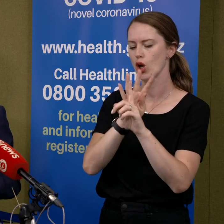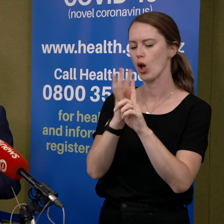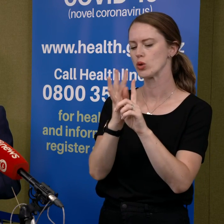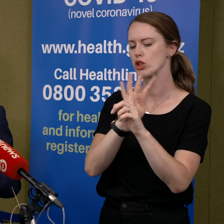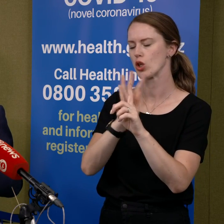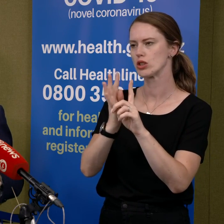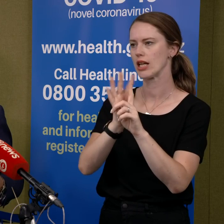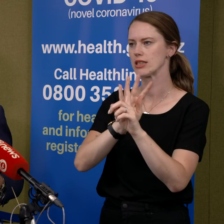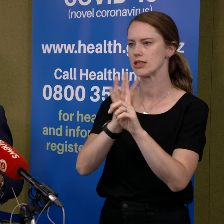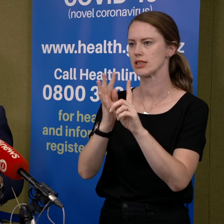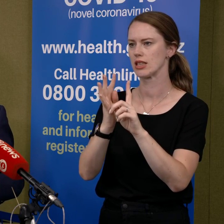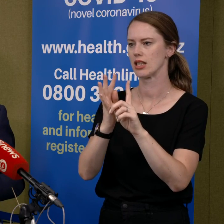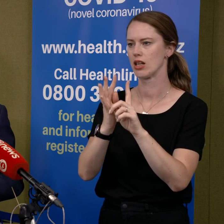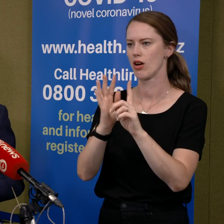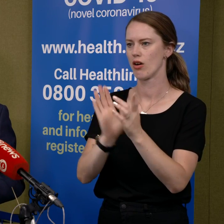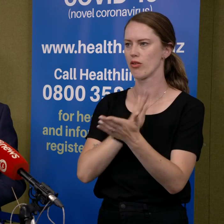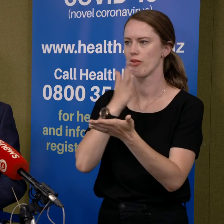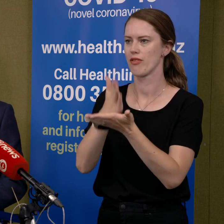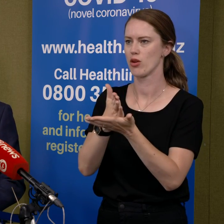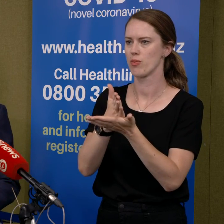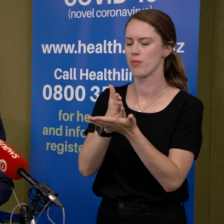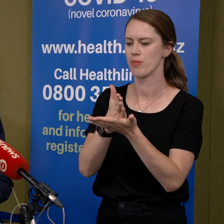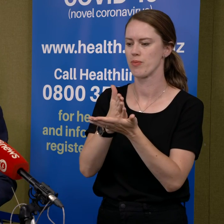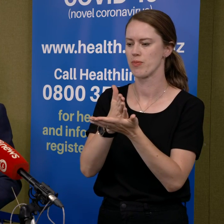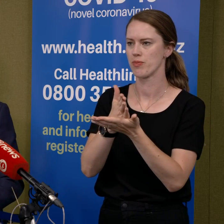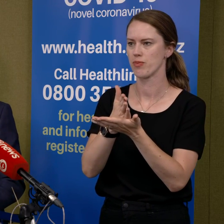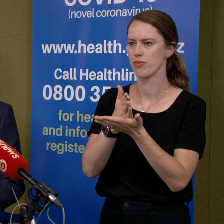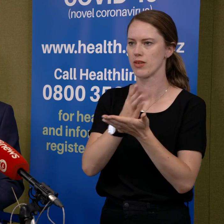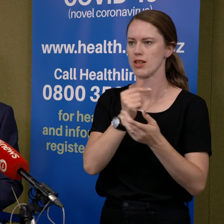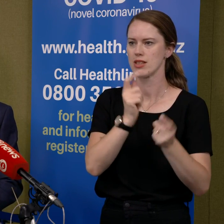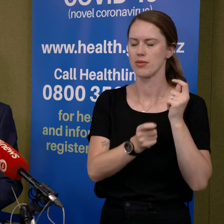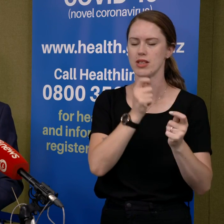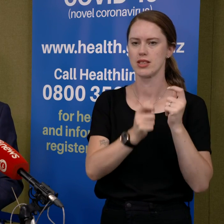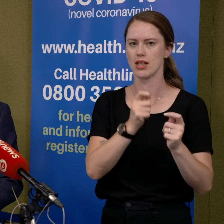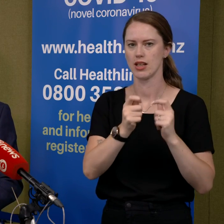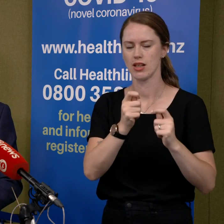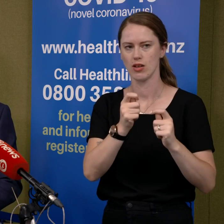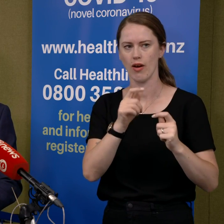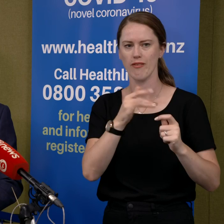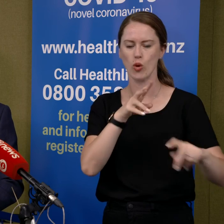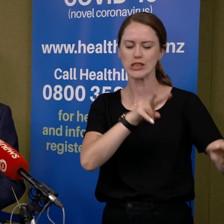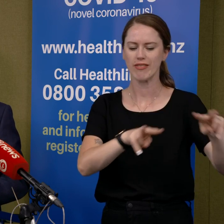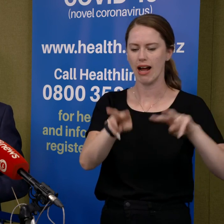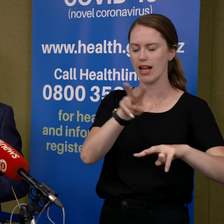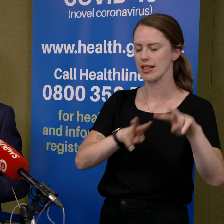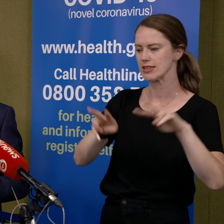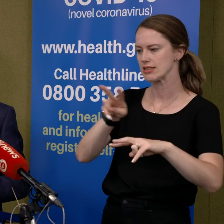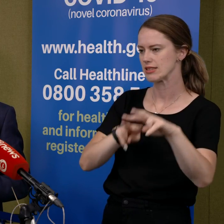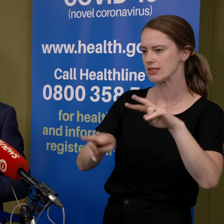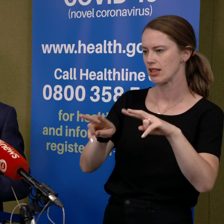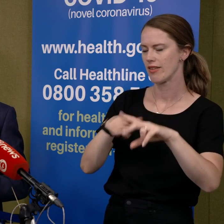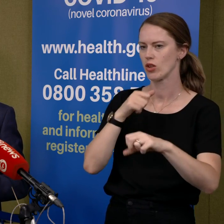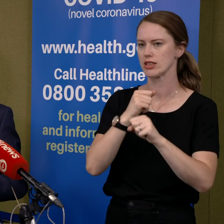contacts of confirmed cases, and some of that testing would be what we would call for surveillance purposes. So, for